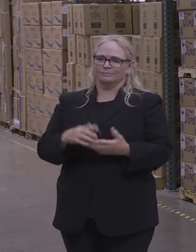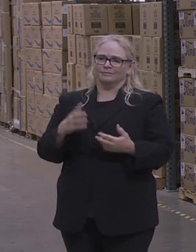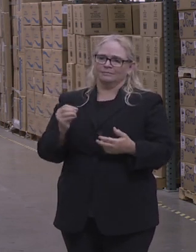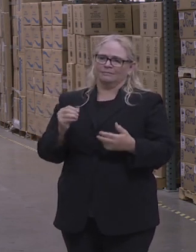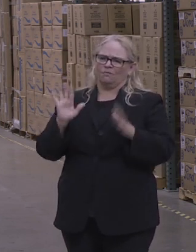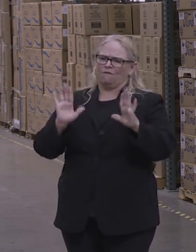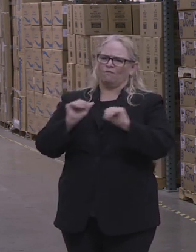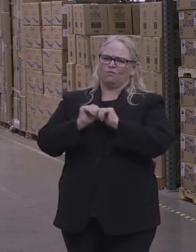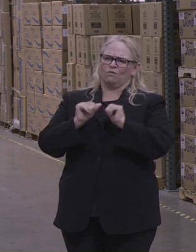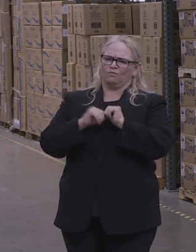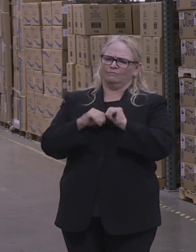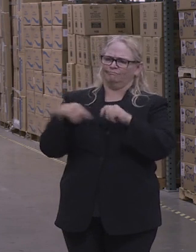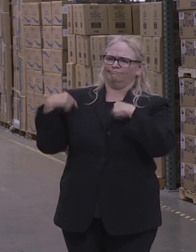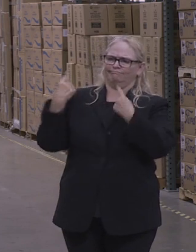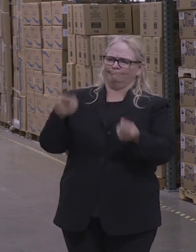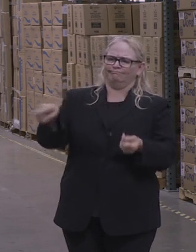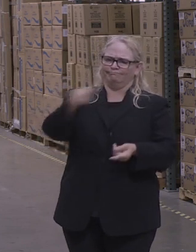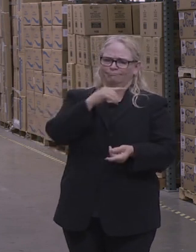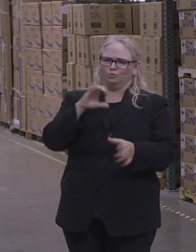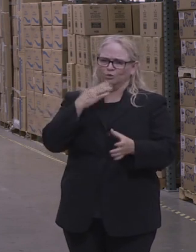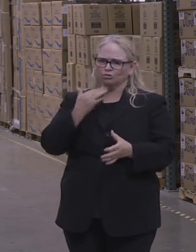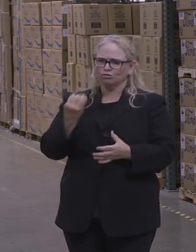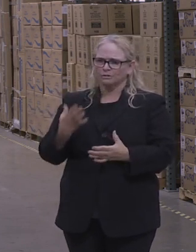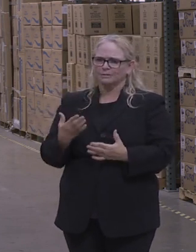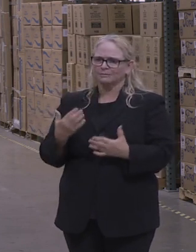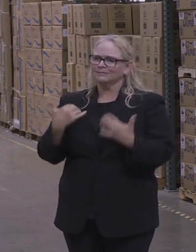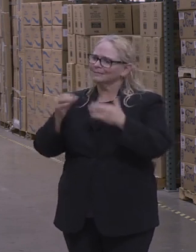work that you have done and the incredible work we have